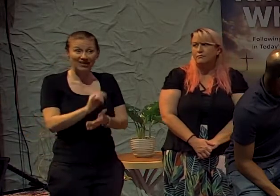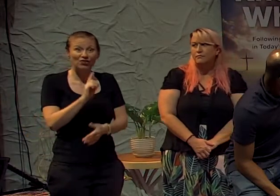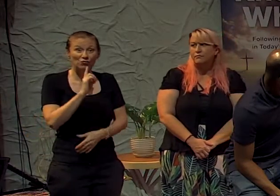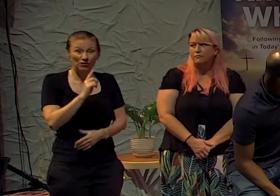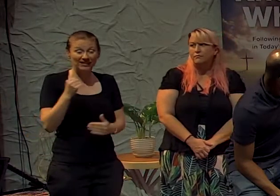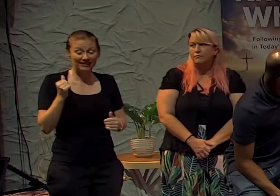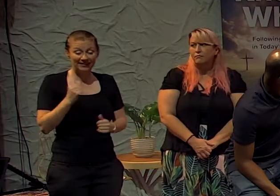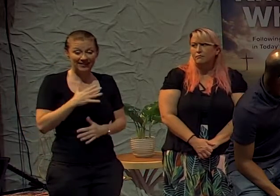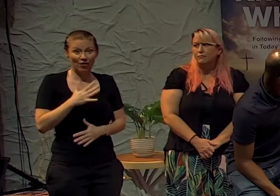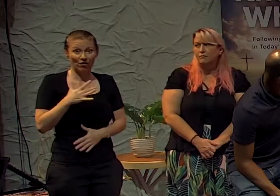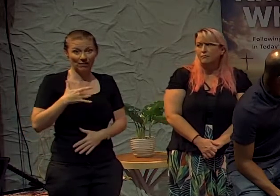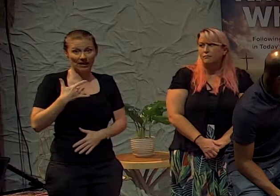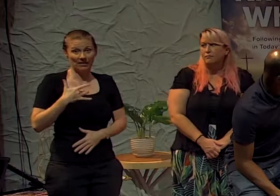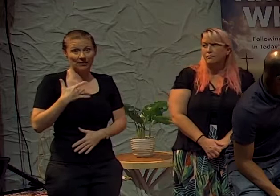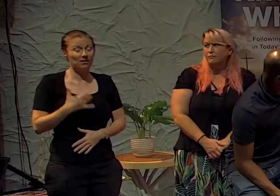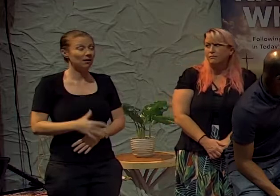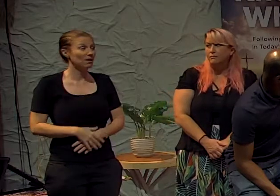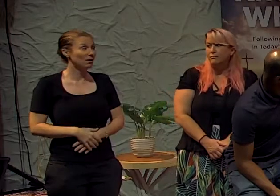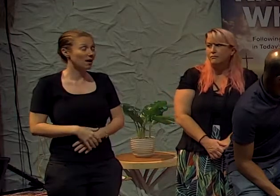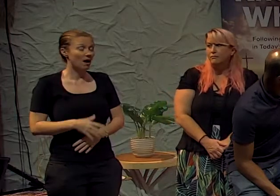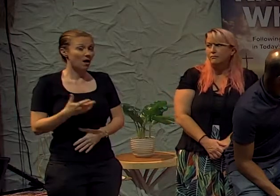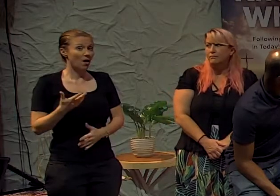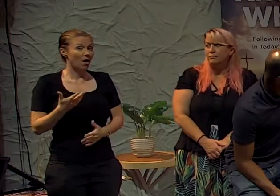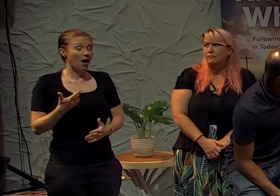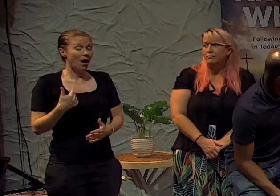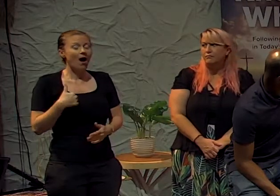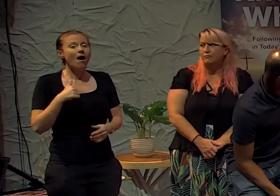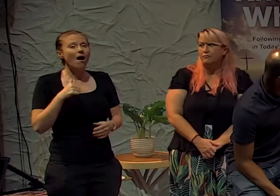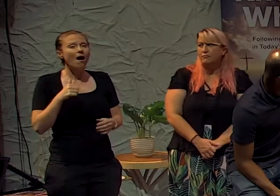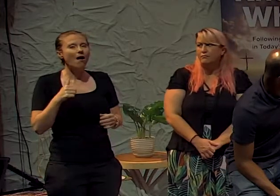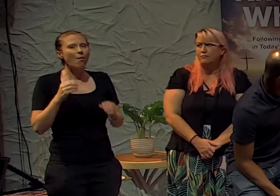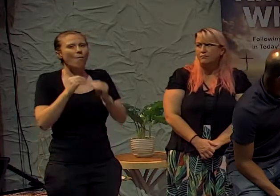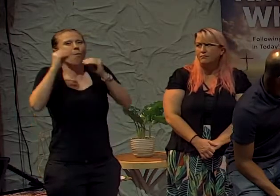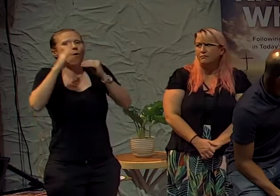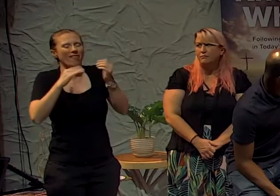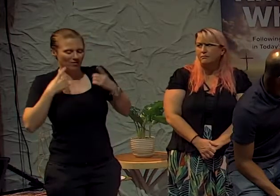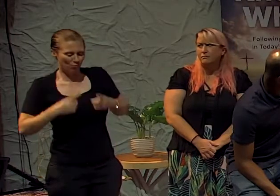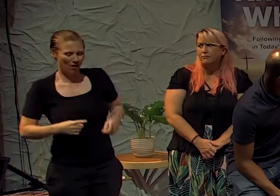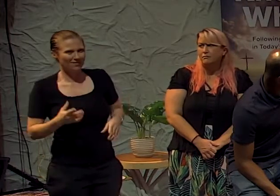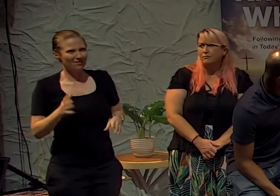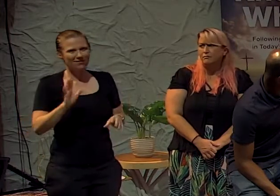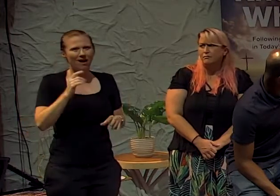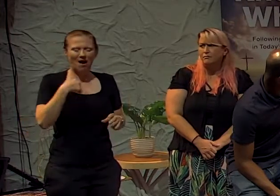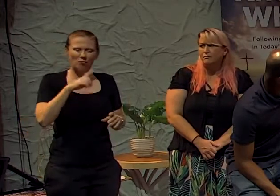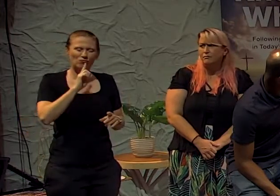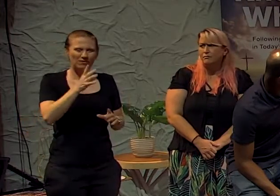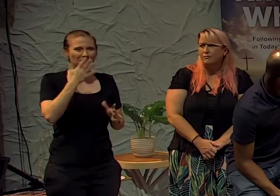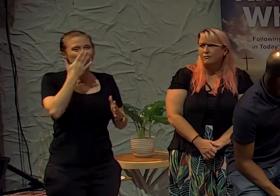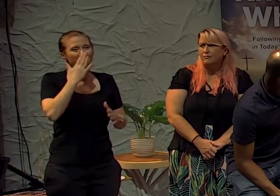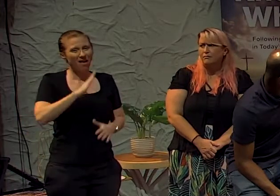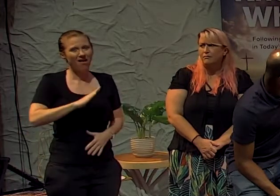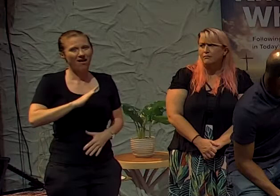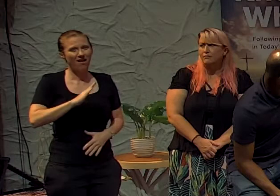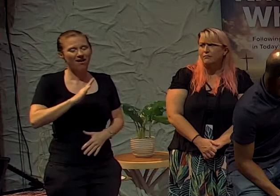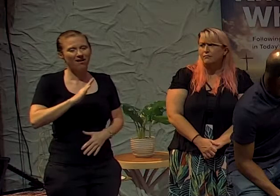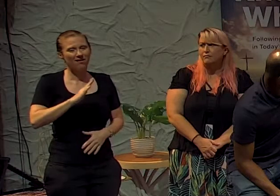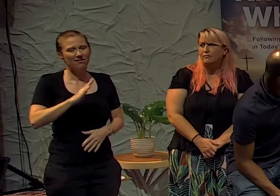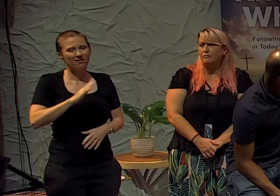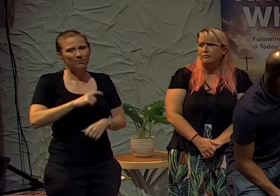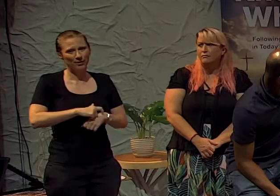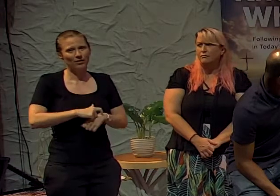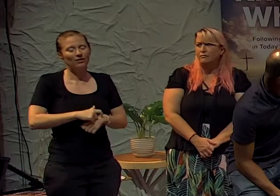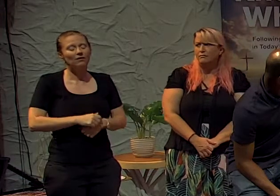really scary place. It wasn't just I'm depressed and I got to work through some things. It was a really bad period.